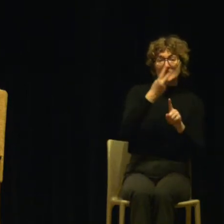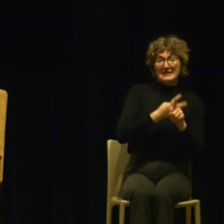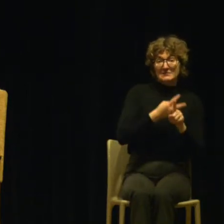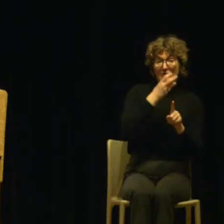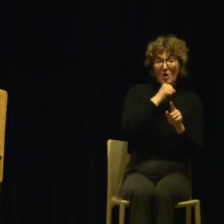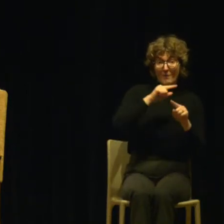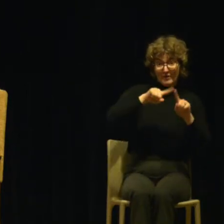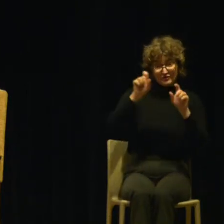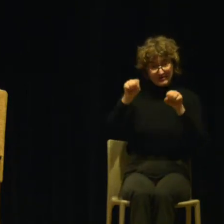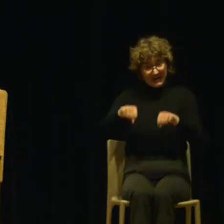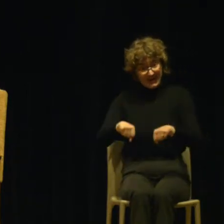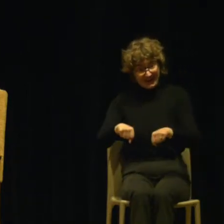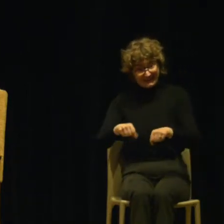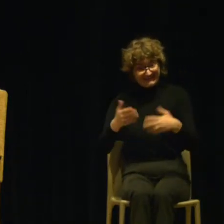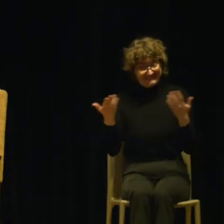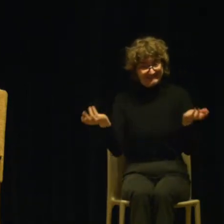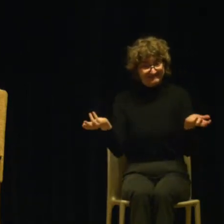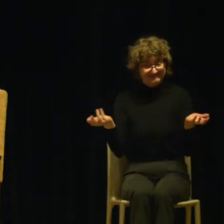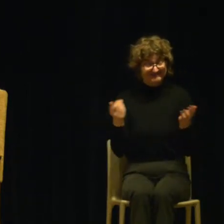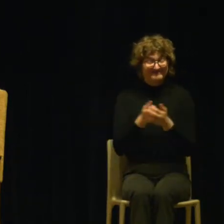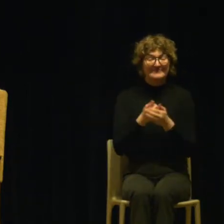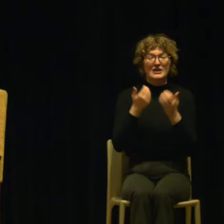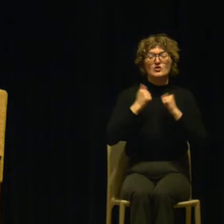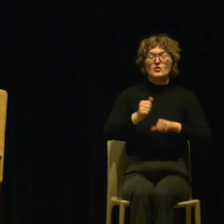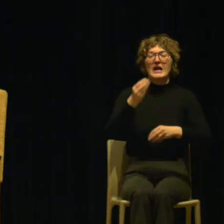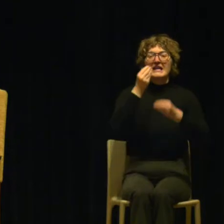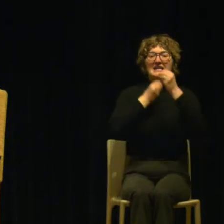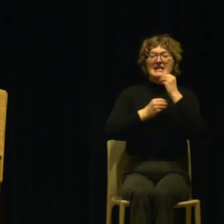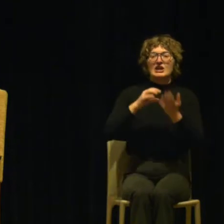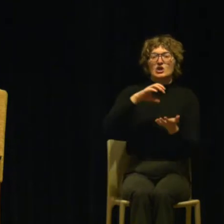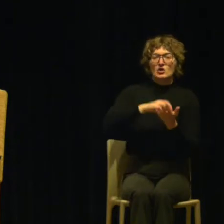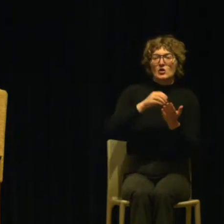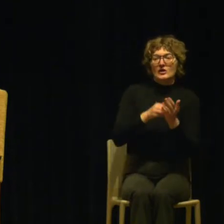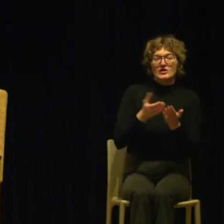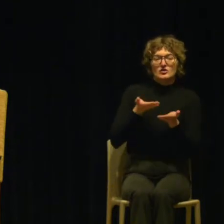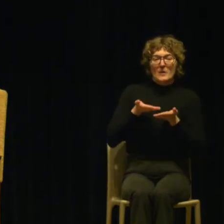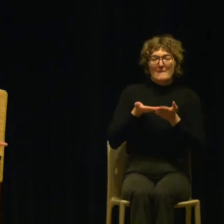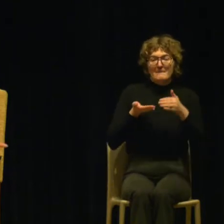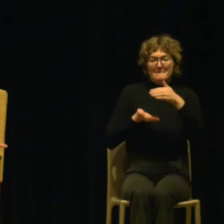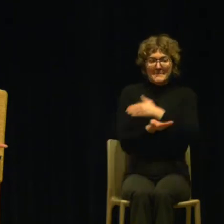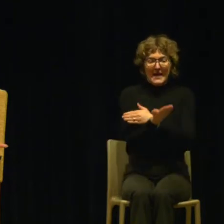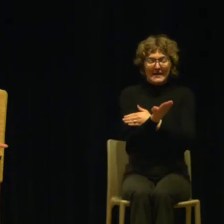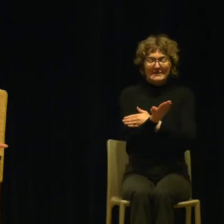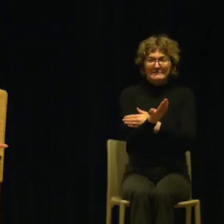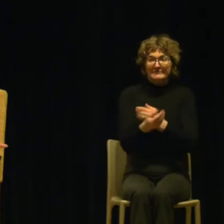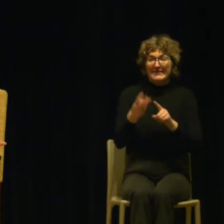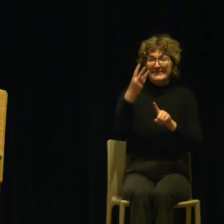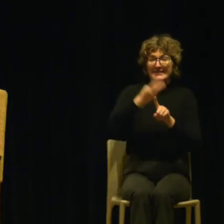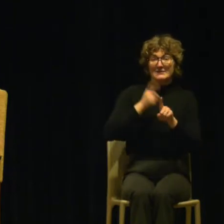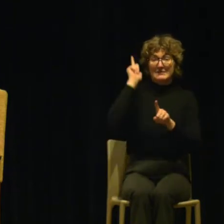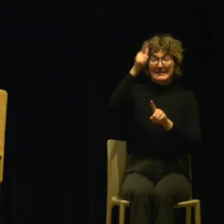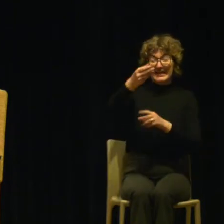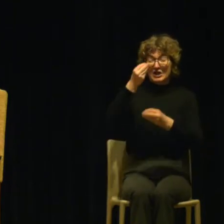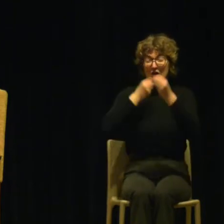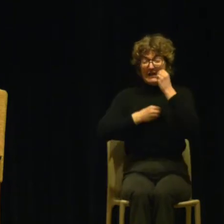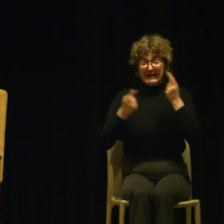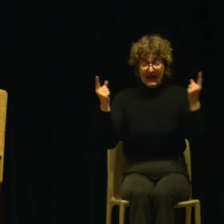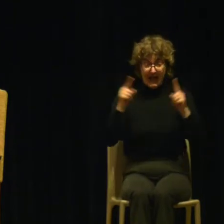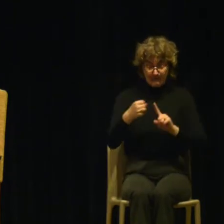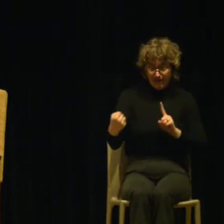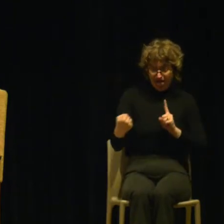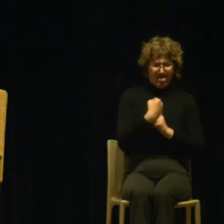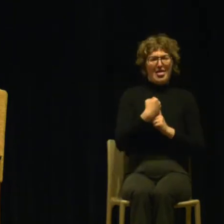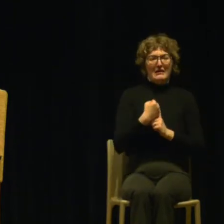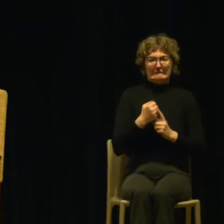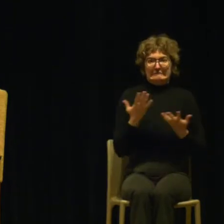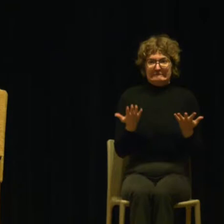can. You know, try eating some cookies that you baked 6 months from now and see what'll happen to you. You know, so I say that to